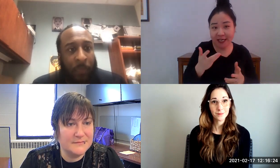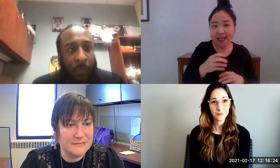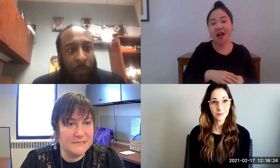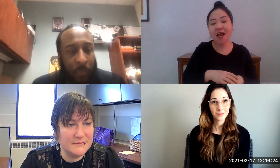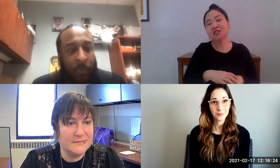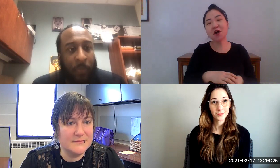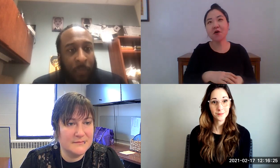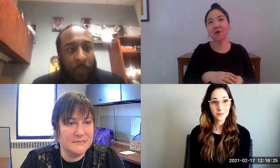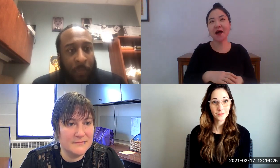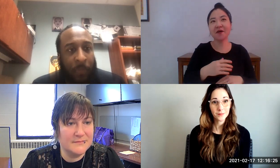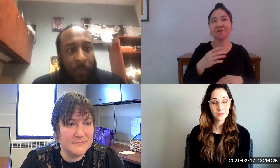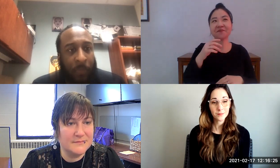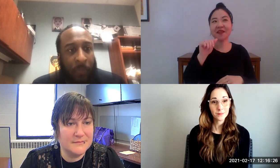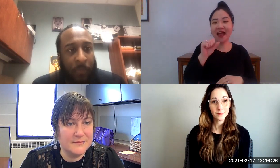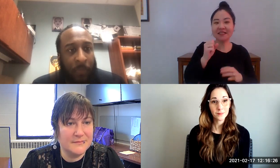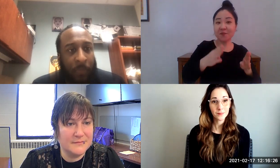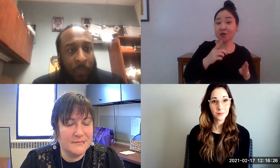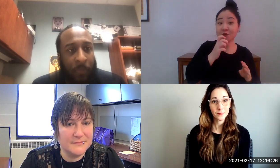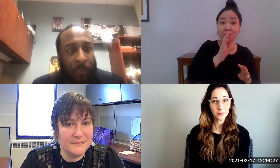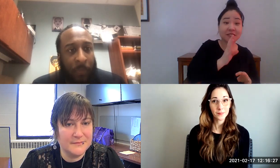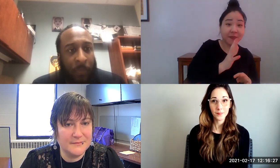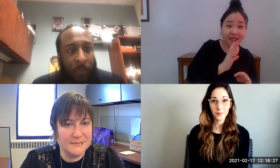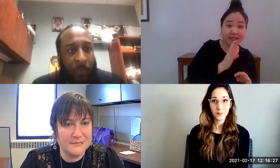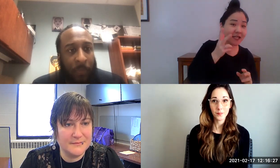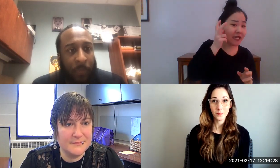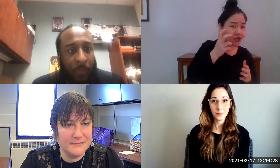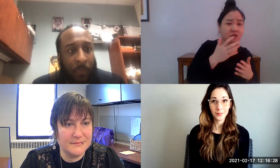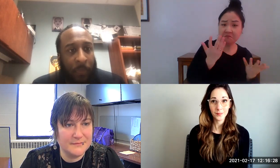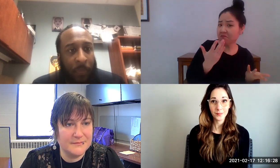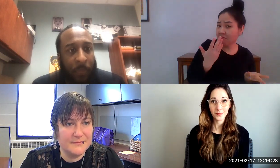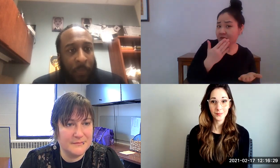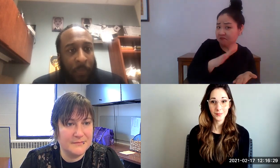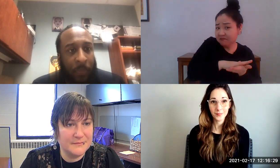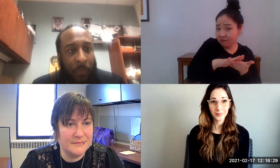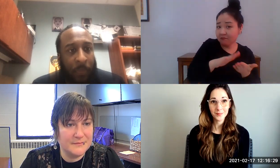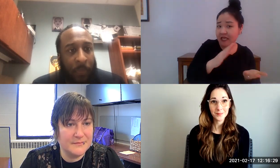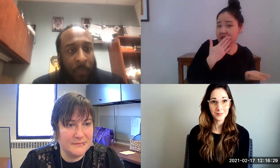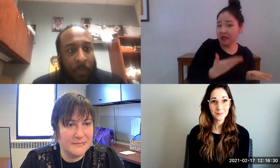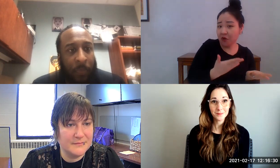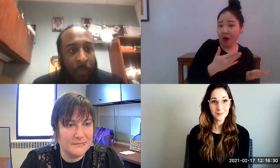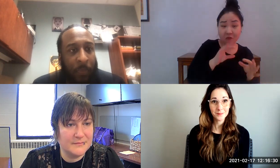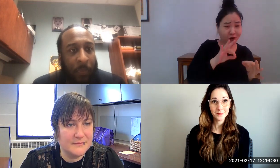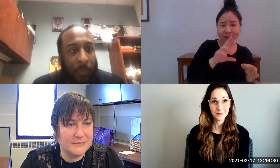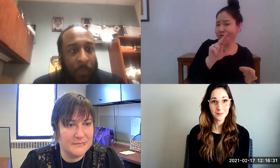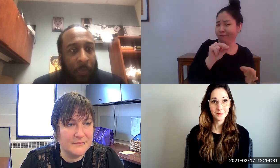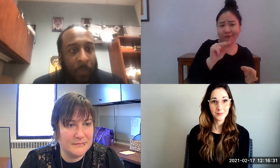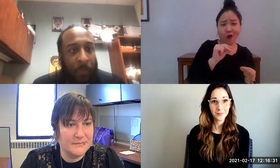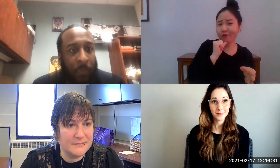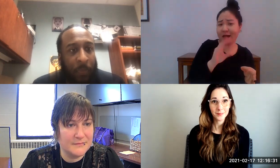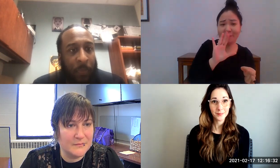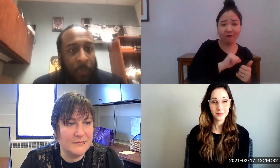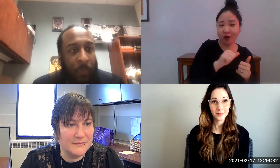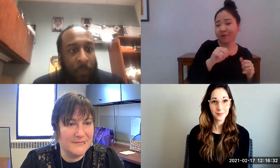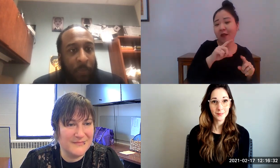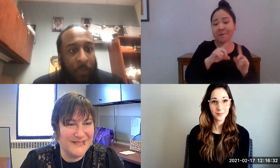is hearing. So, as the person who speaks and hears decently well, perfect,